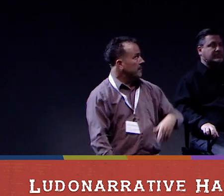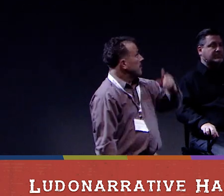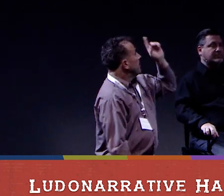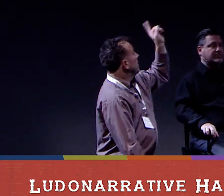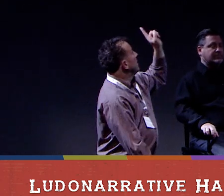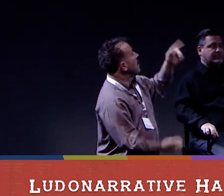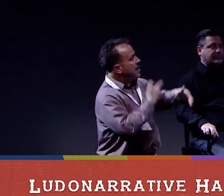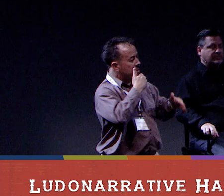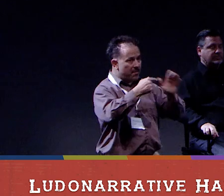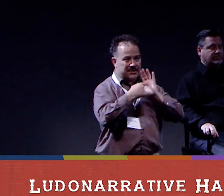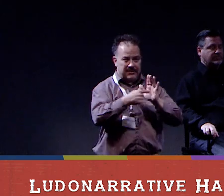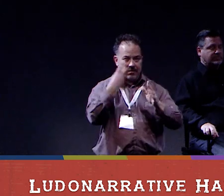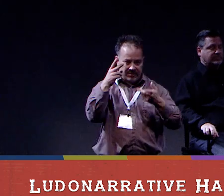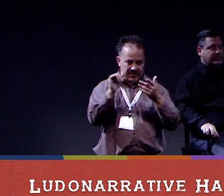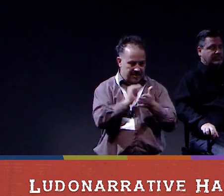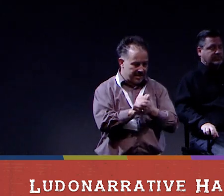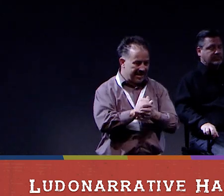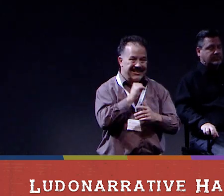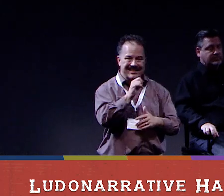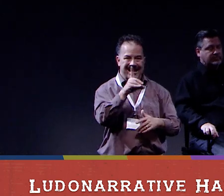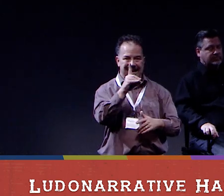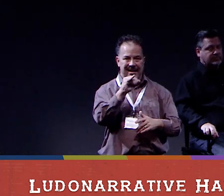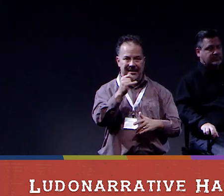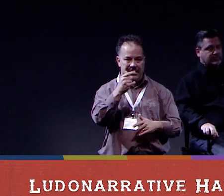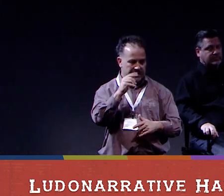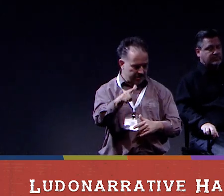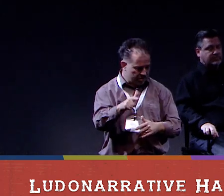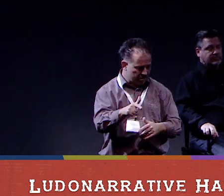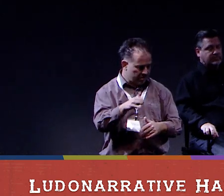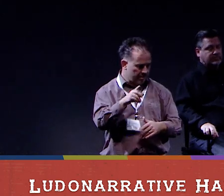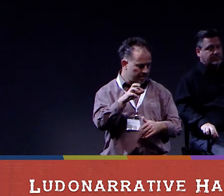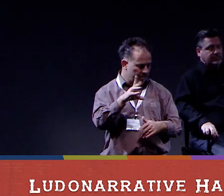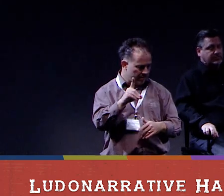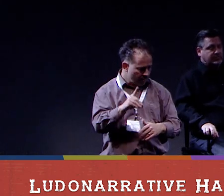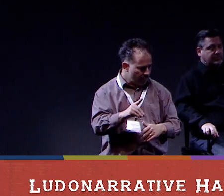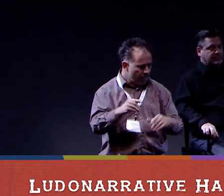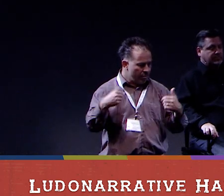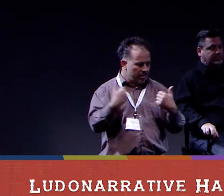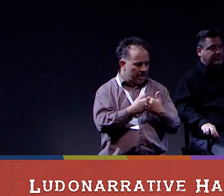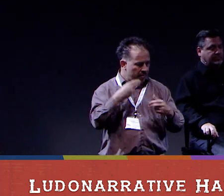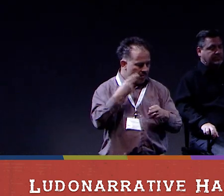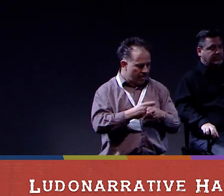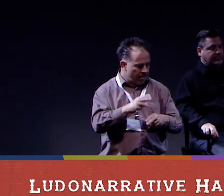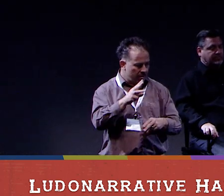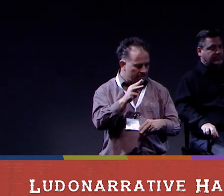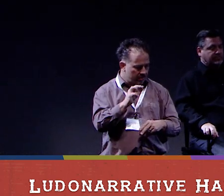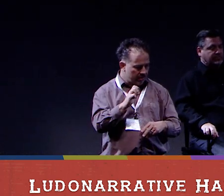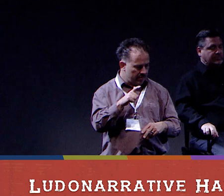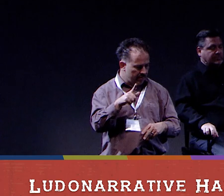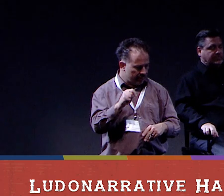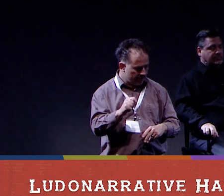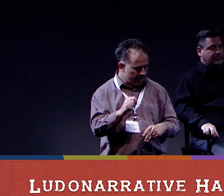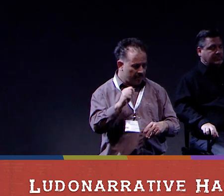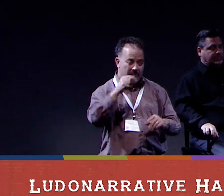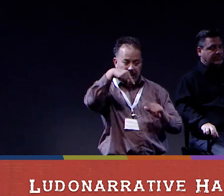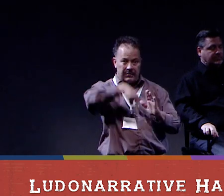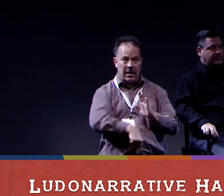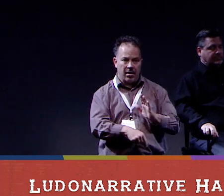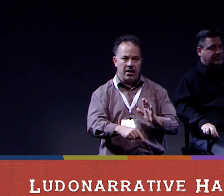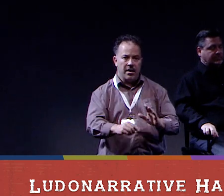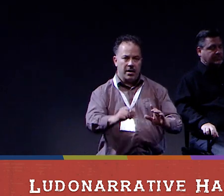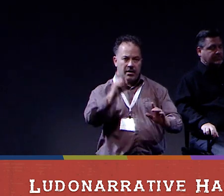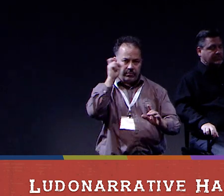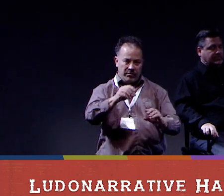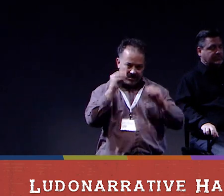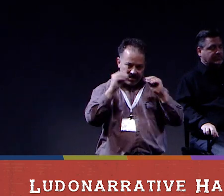The best example I've ever seen of this is not digital. It's a board game. It's called Meltdown. And it's a board game that's meant to teach kids about